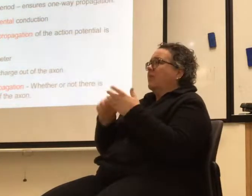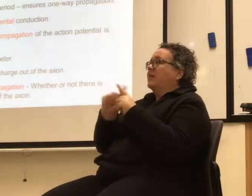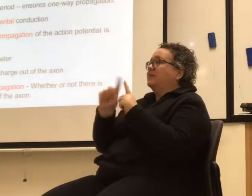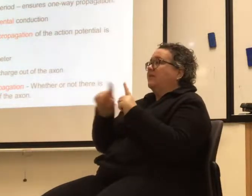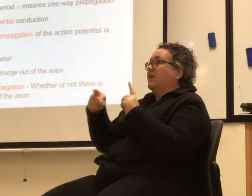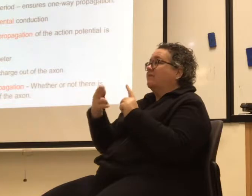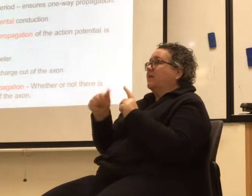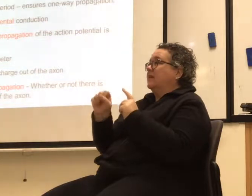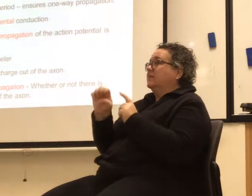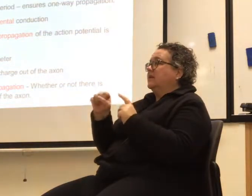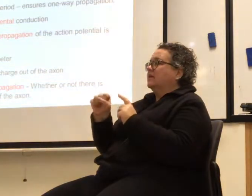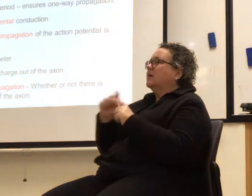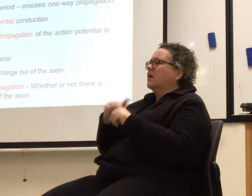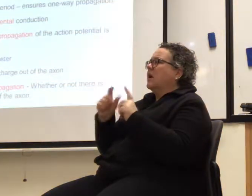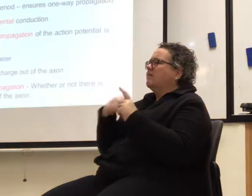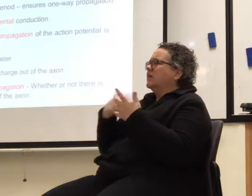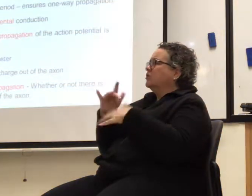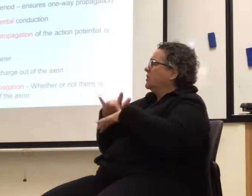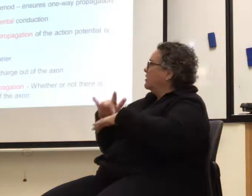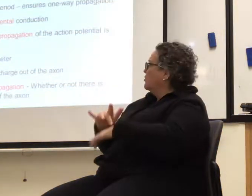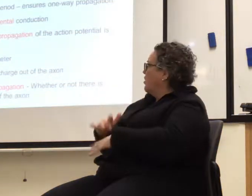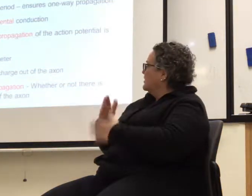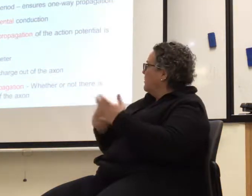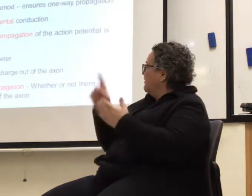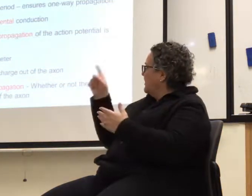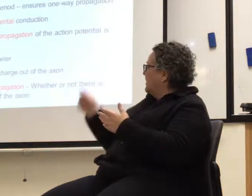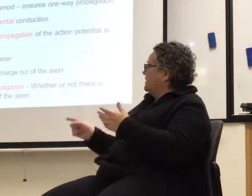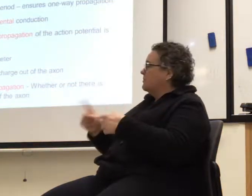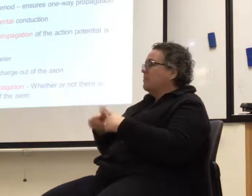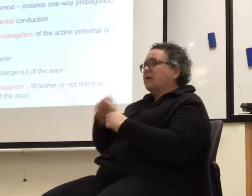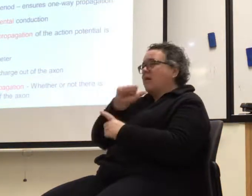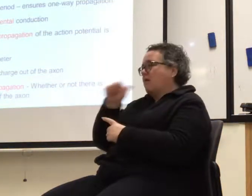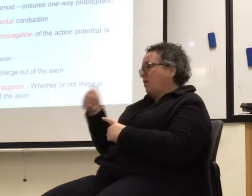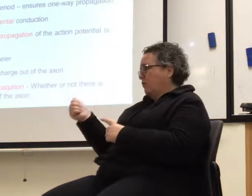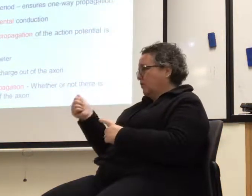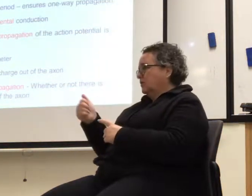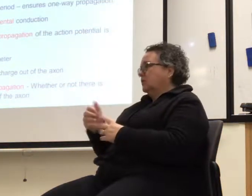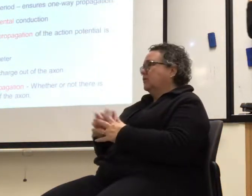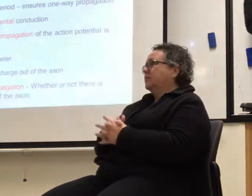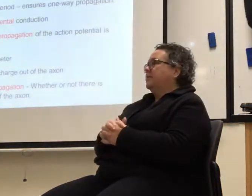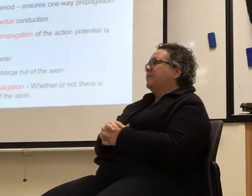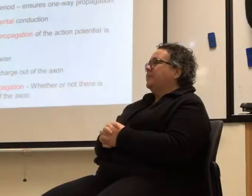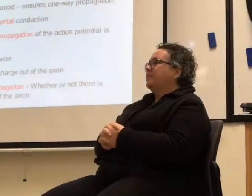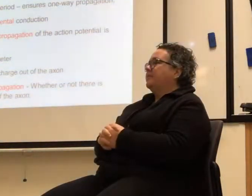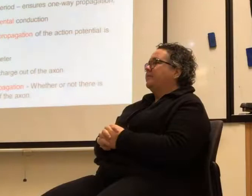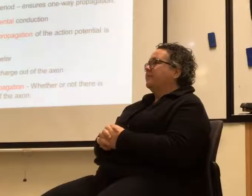And I have touched on some of these, not others.